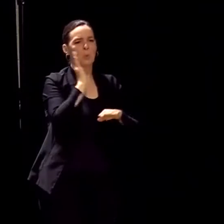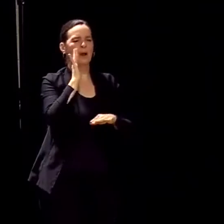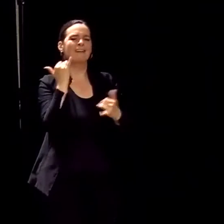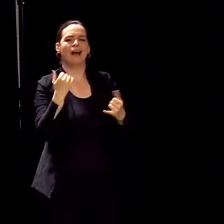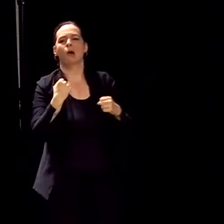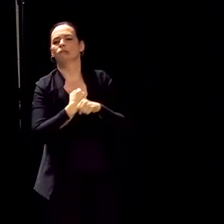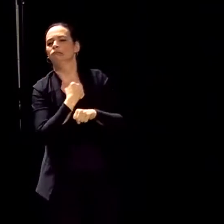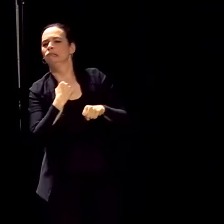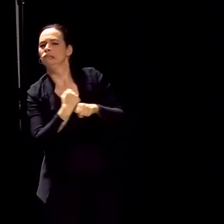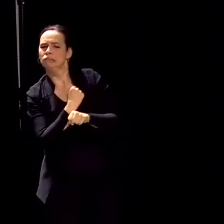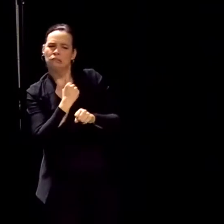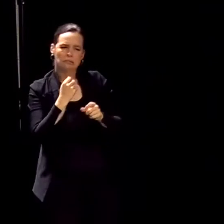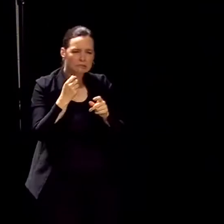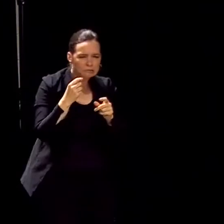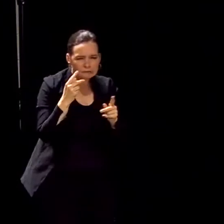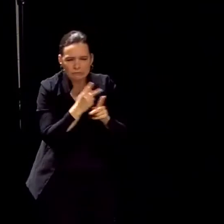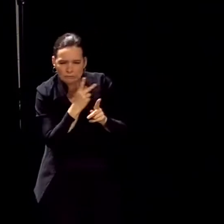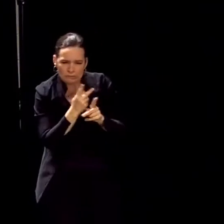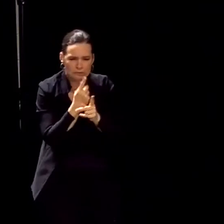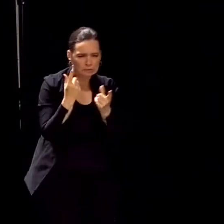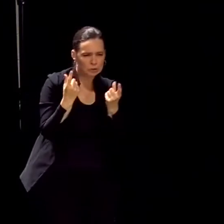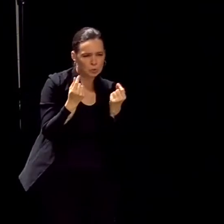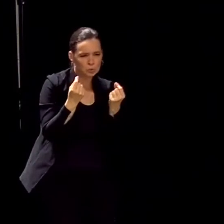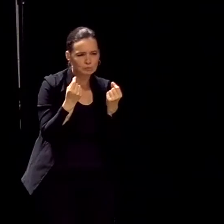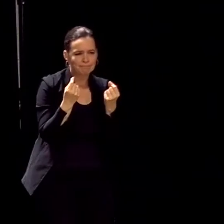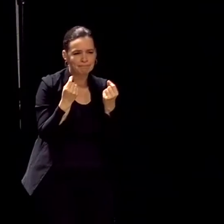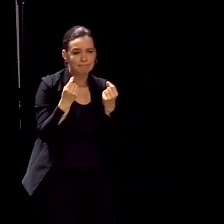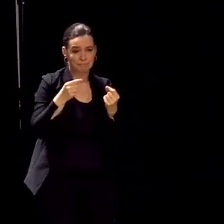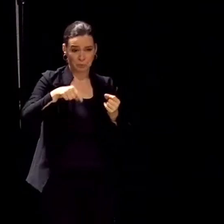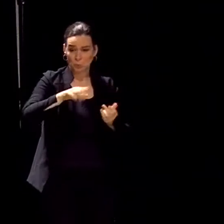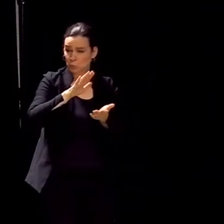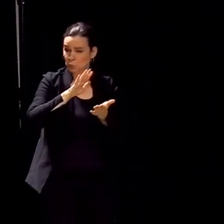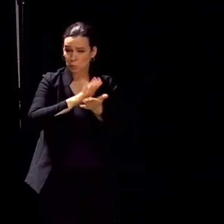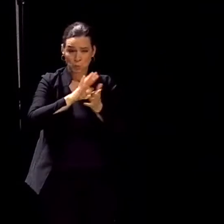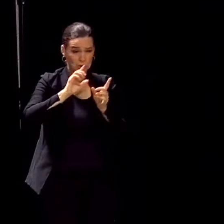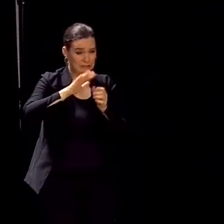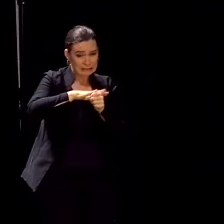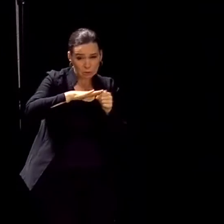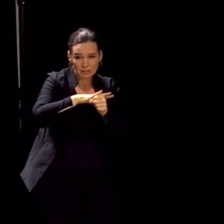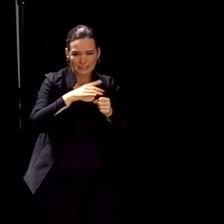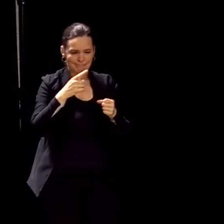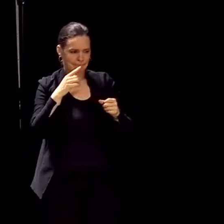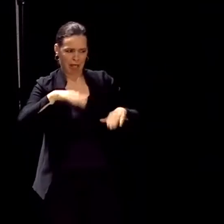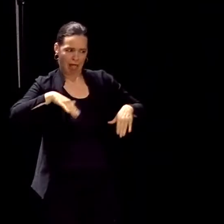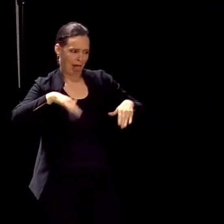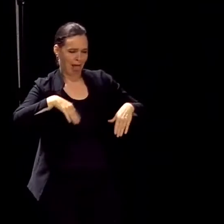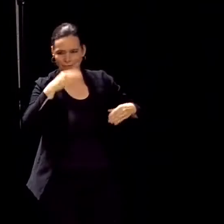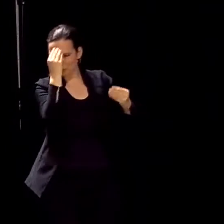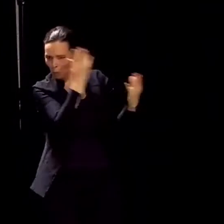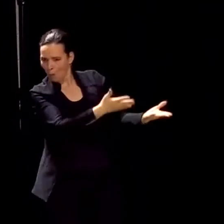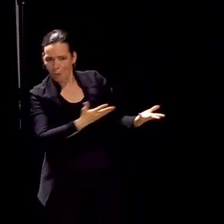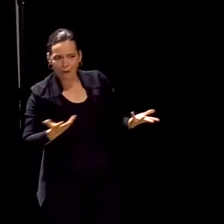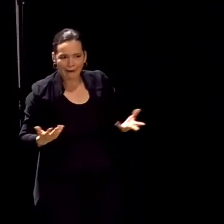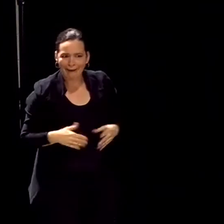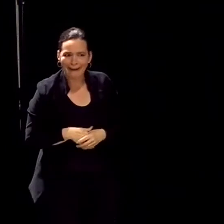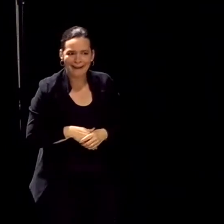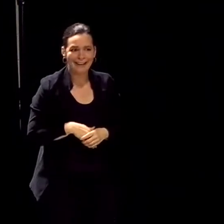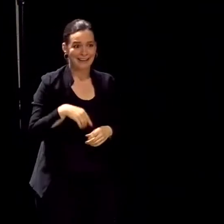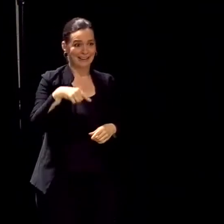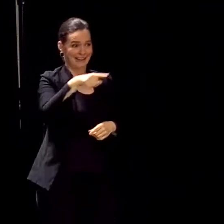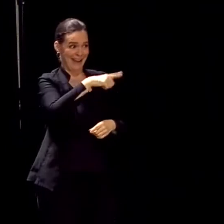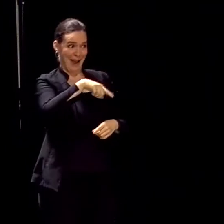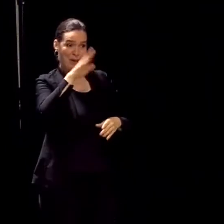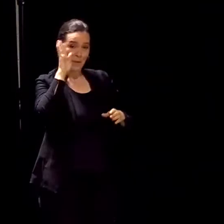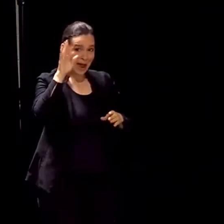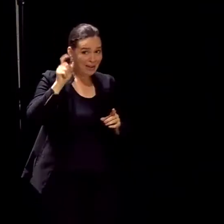decisions on what's feasible. Can they keep all their buildings open? Do they want to keep elementary open? They got decisions